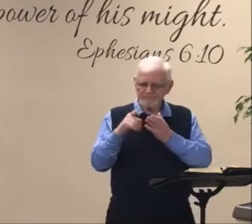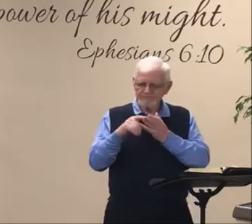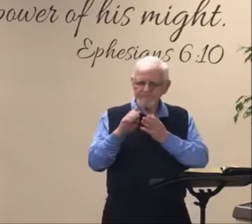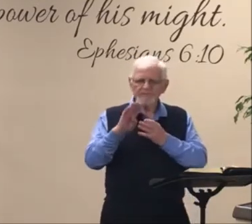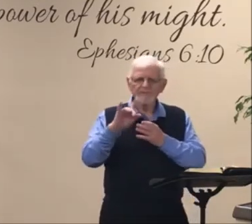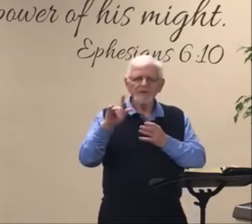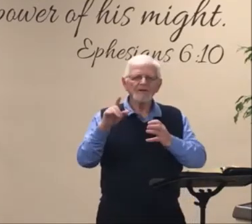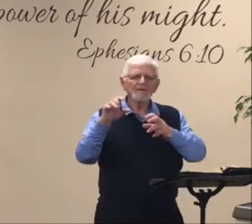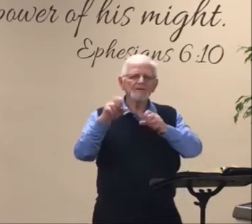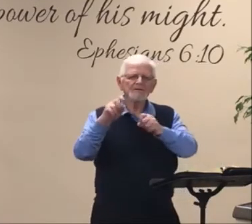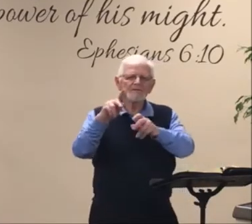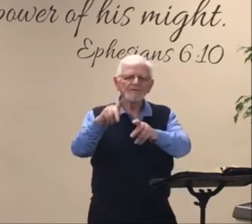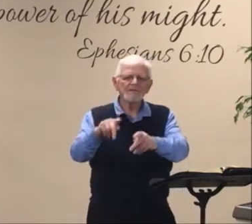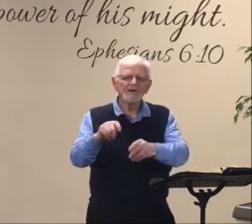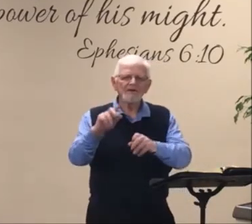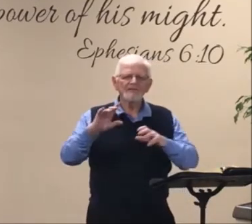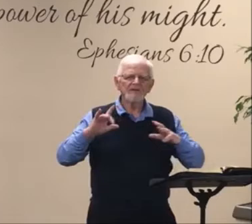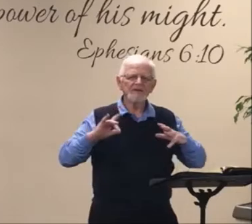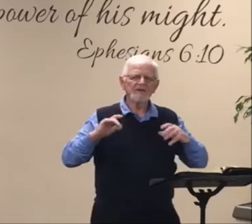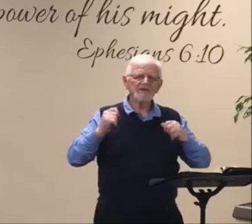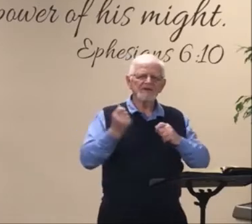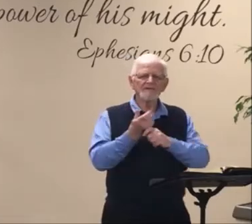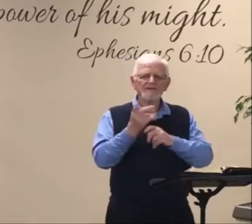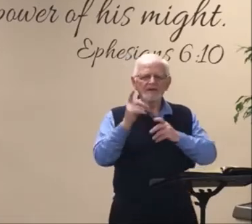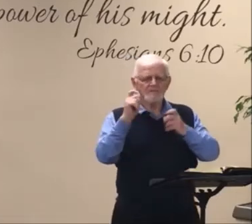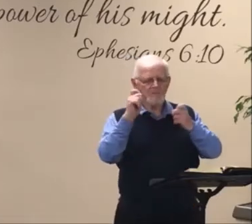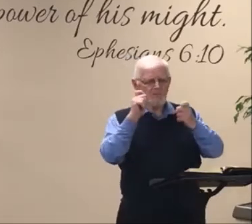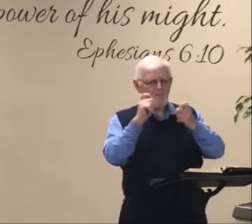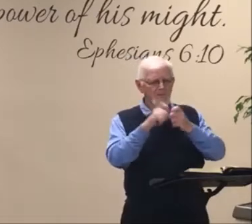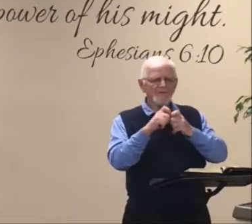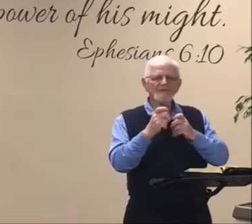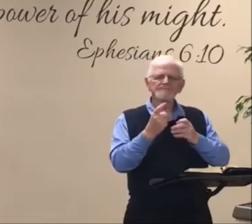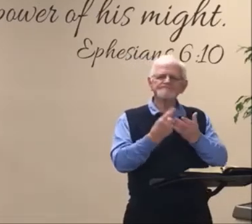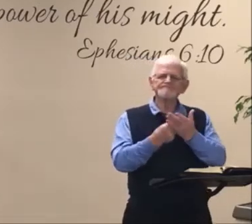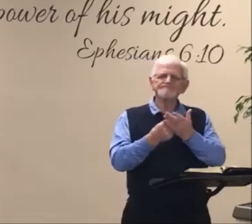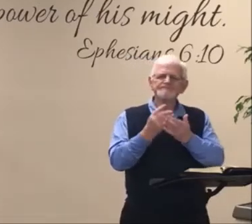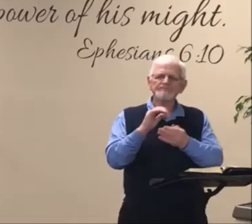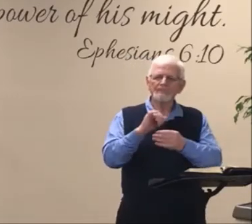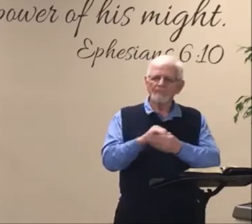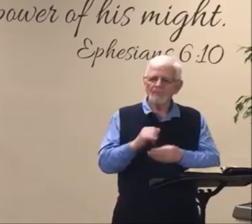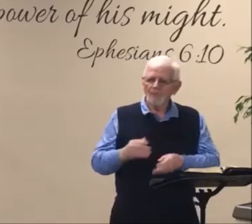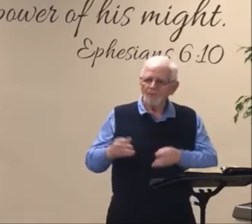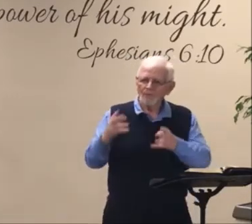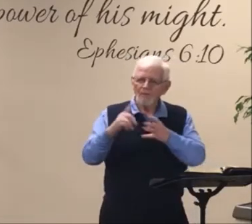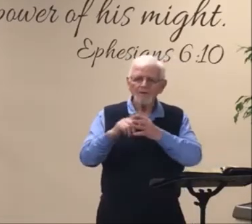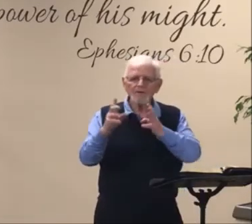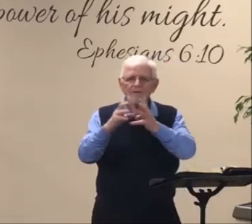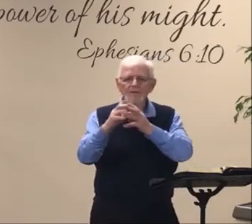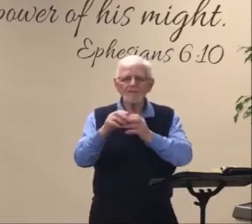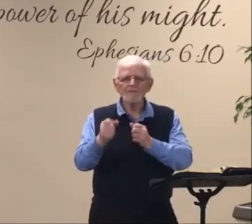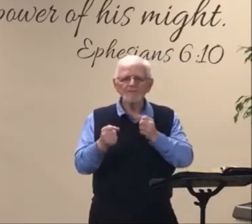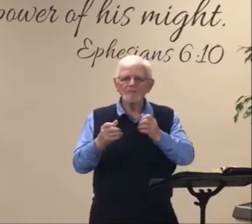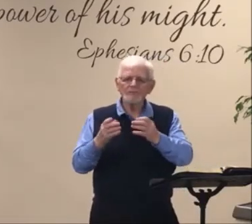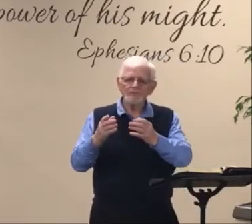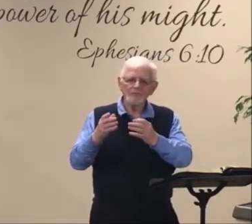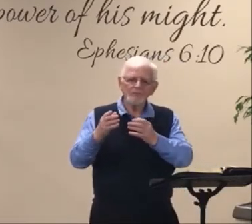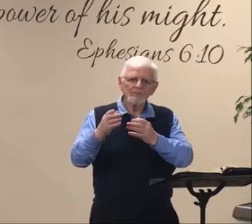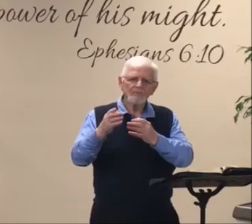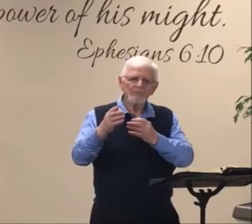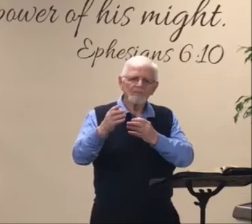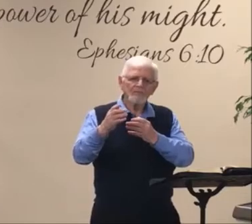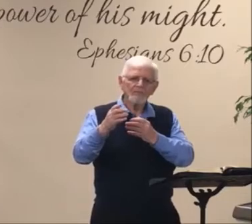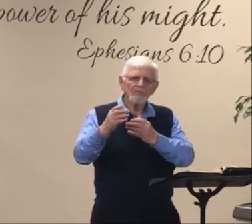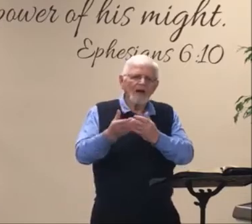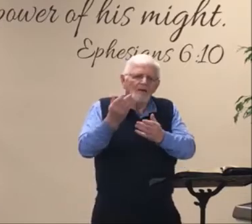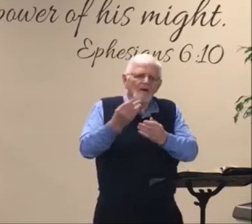had good work. We were taking a vacation. Everything was just so. And we were discussing on the way to this meeting, we had a long drive to get there. And we said, you know, it